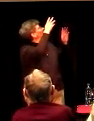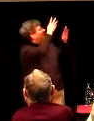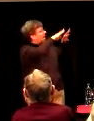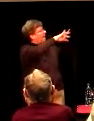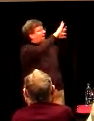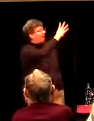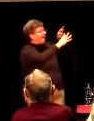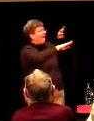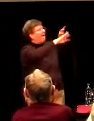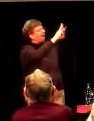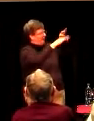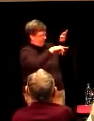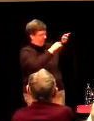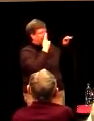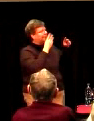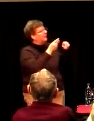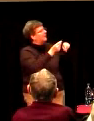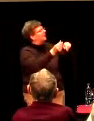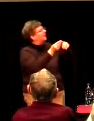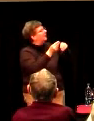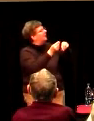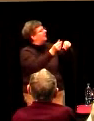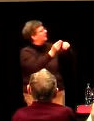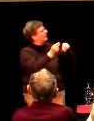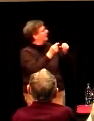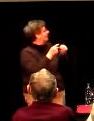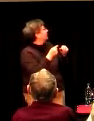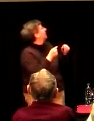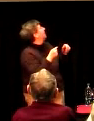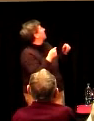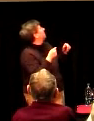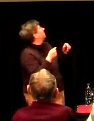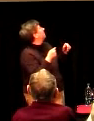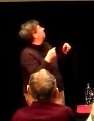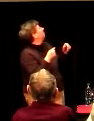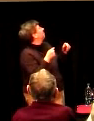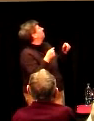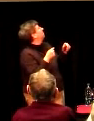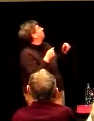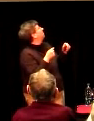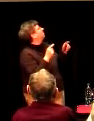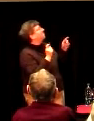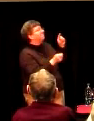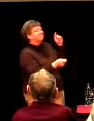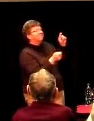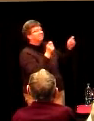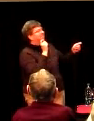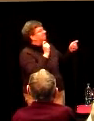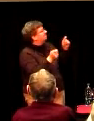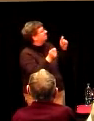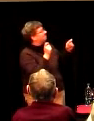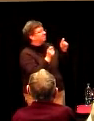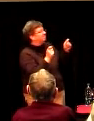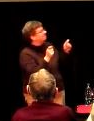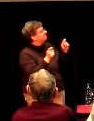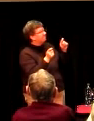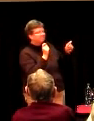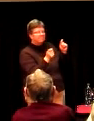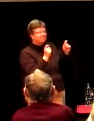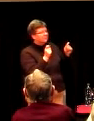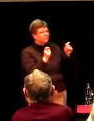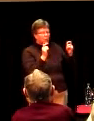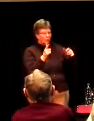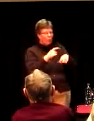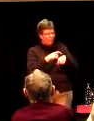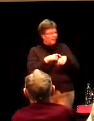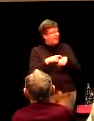can see just how fluid it is. Sometimes it meanders, sometimes you'll have a cutoff loop, but it is very dynamic, and it's changing